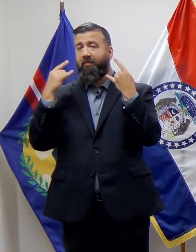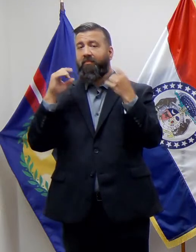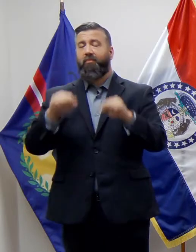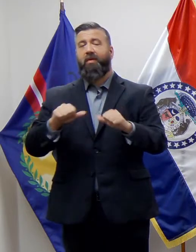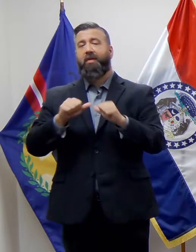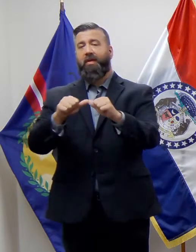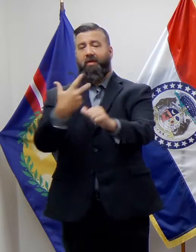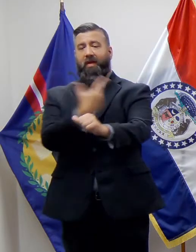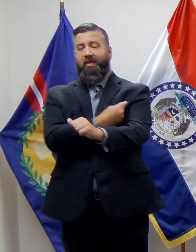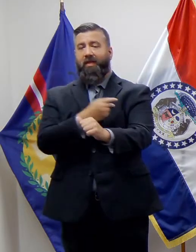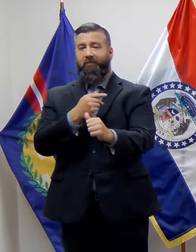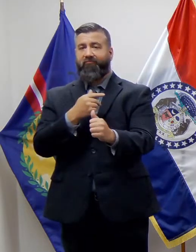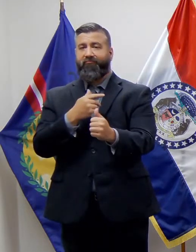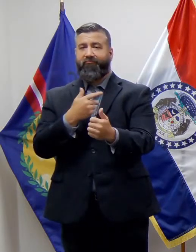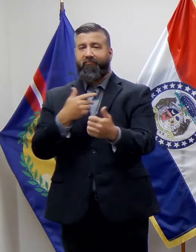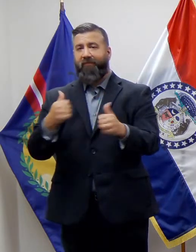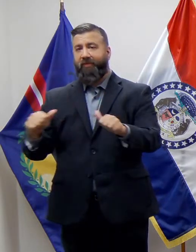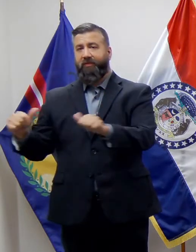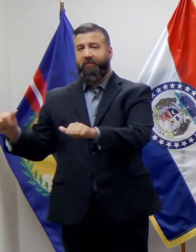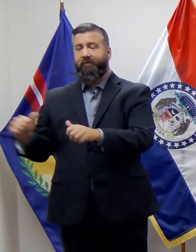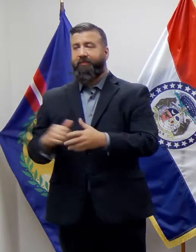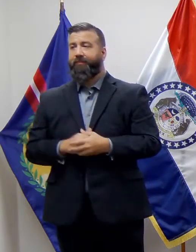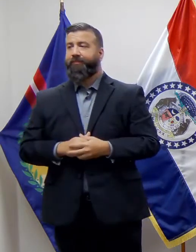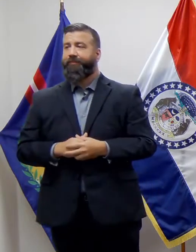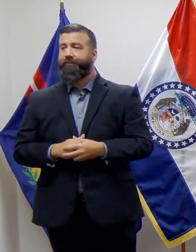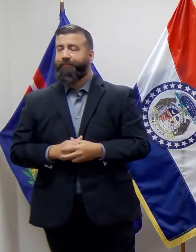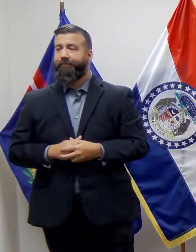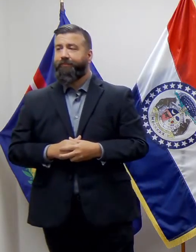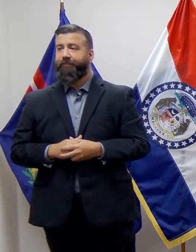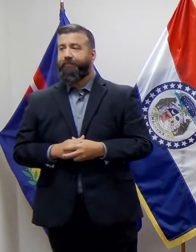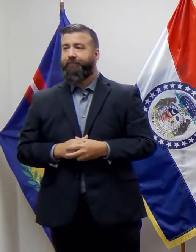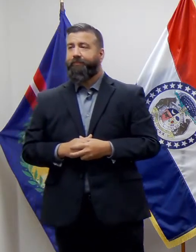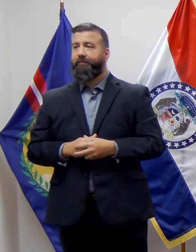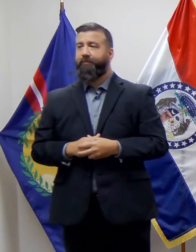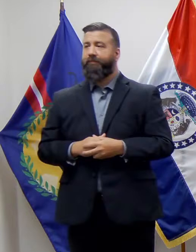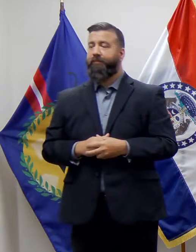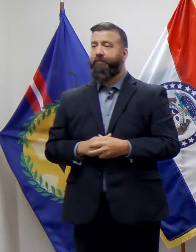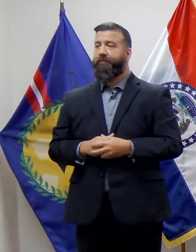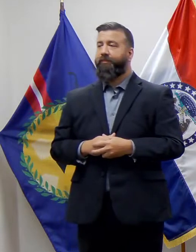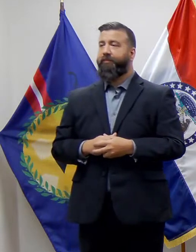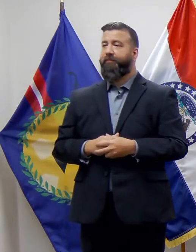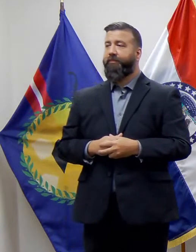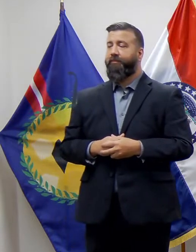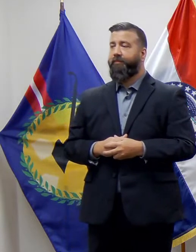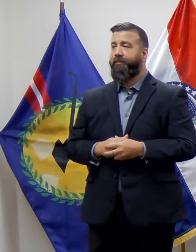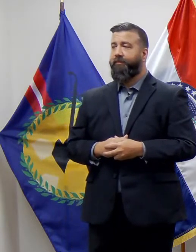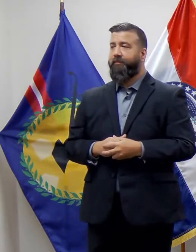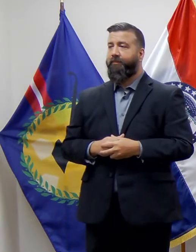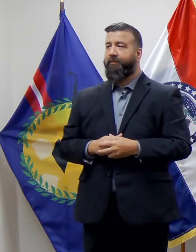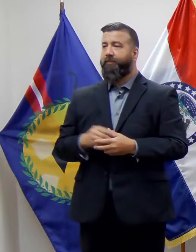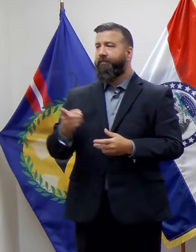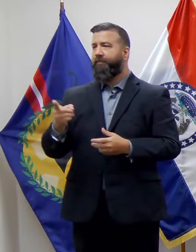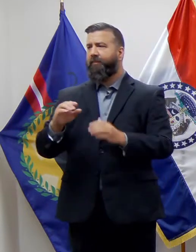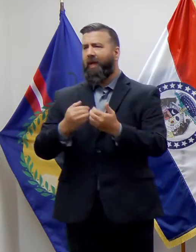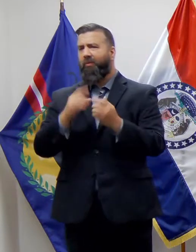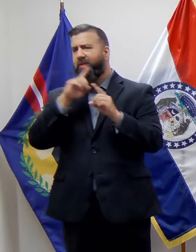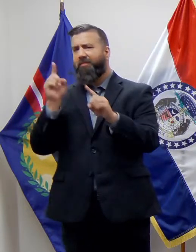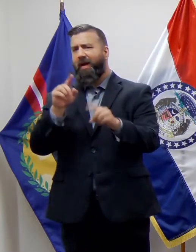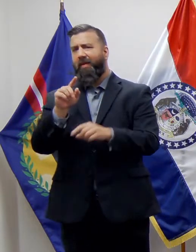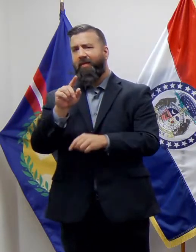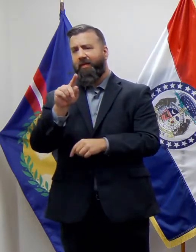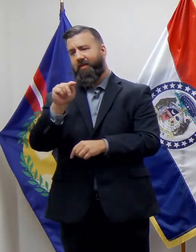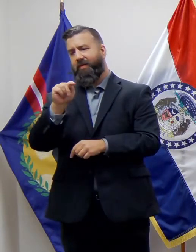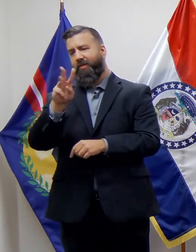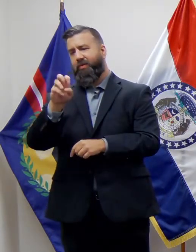our vaccination efforts and get ahead of it. Dr. Page, what do you call, or how do you respond to the tweet by Tim Fitch calling what you